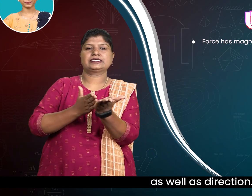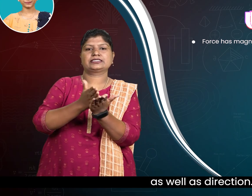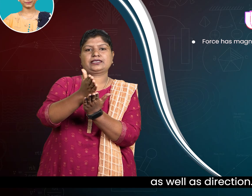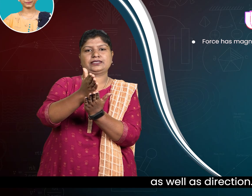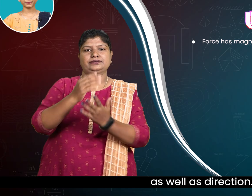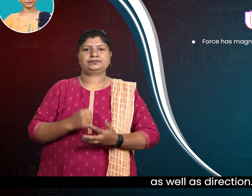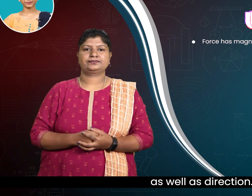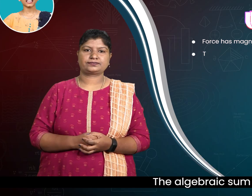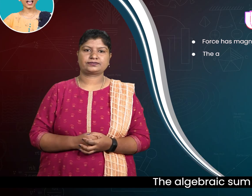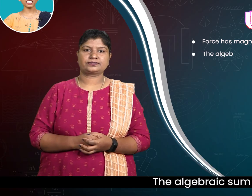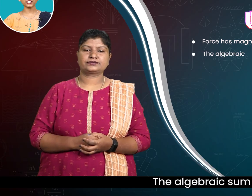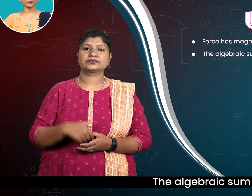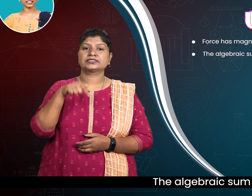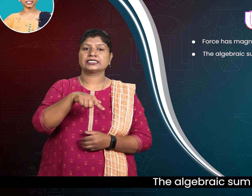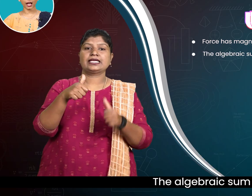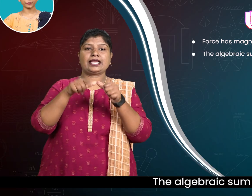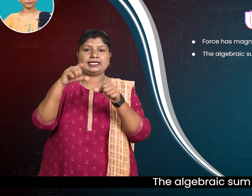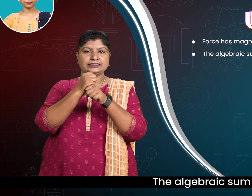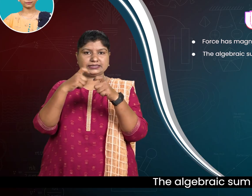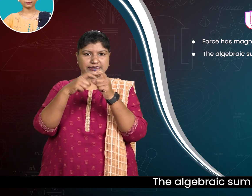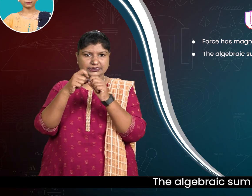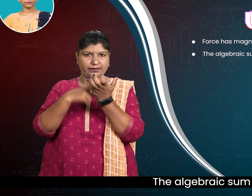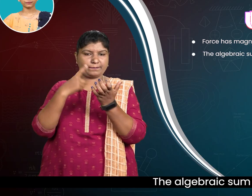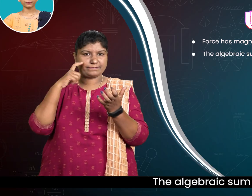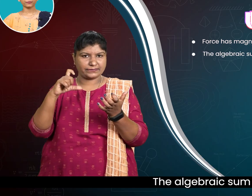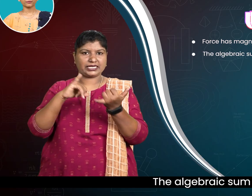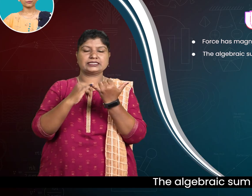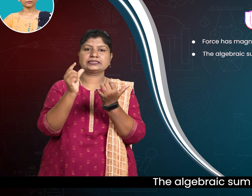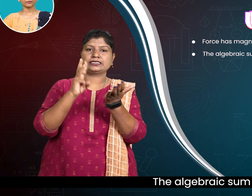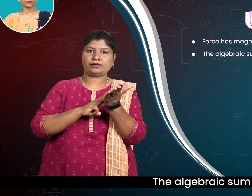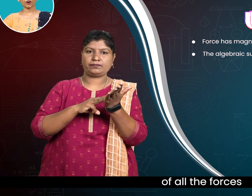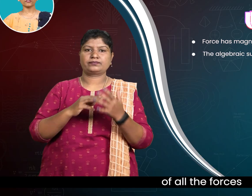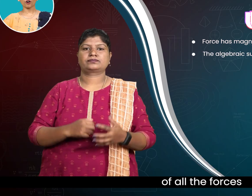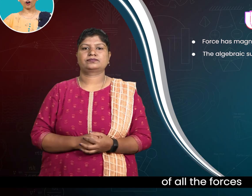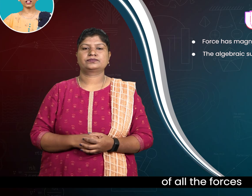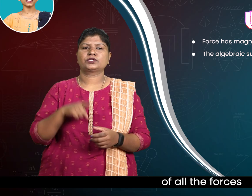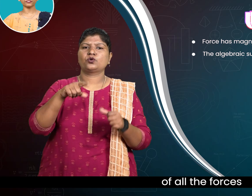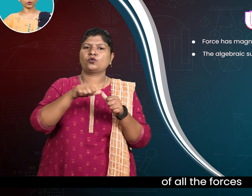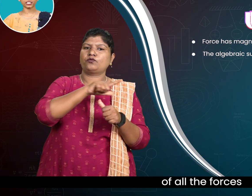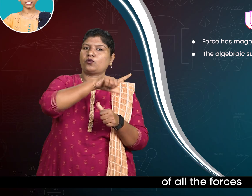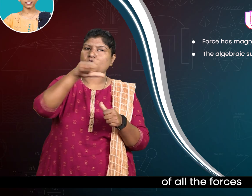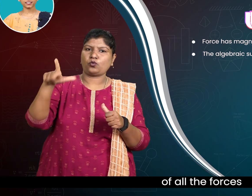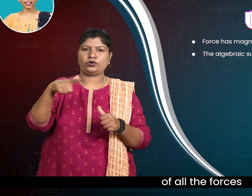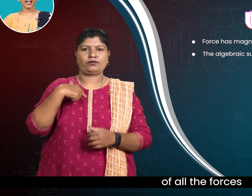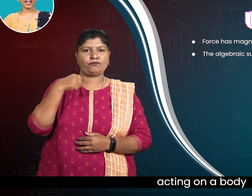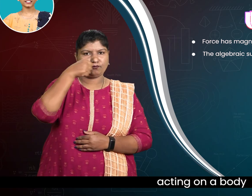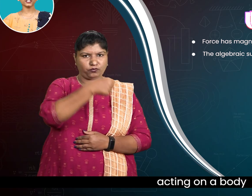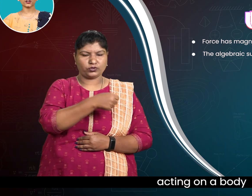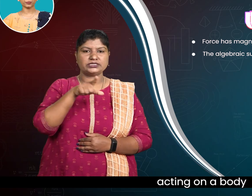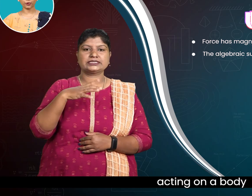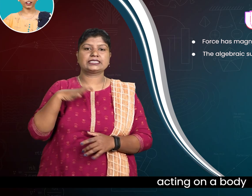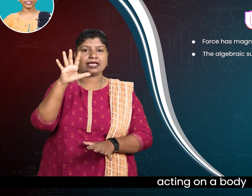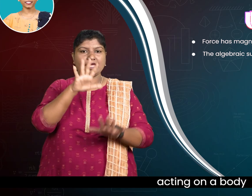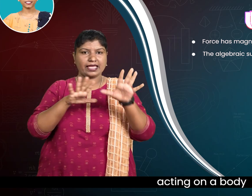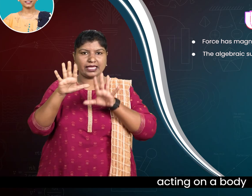The algebraic sum of all the forces acting